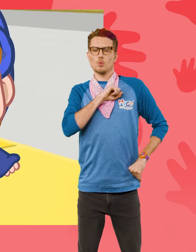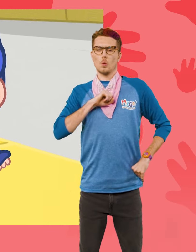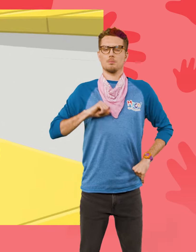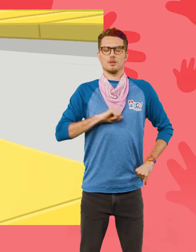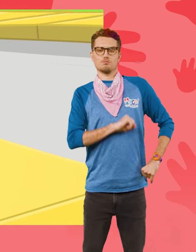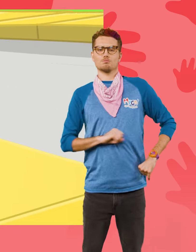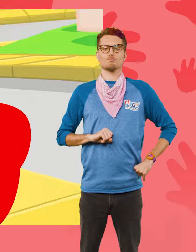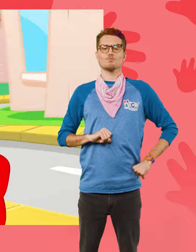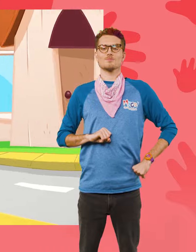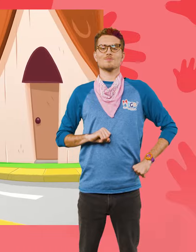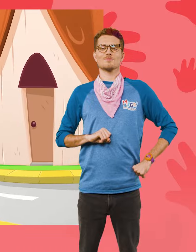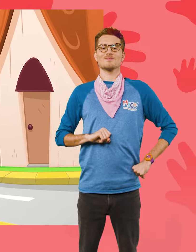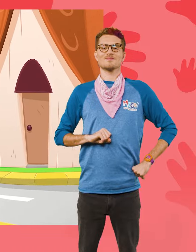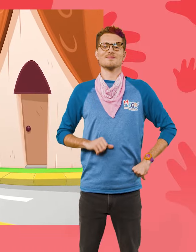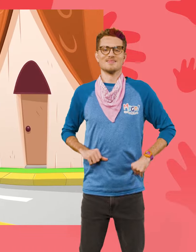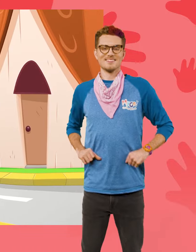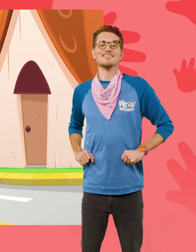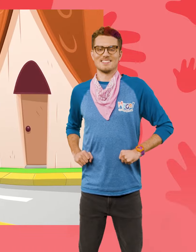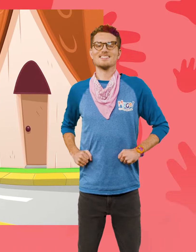superhero.